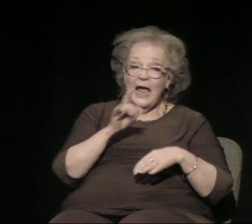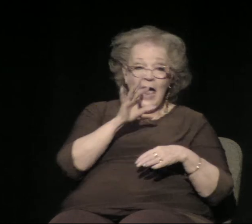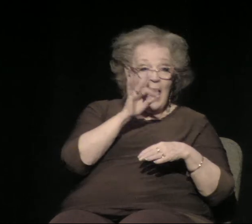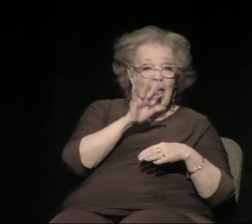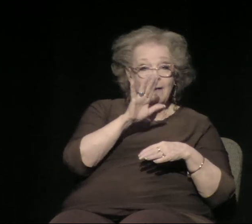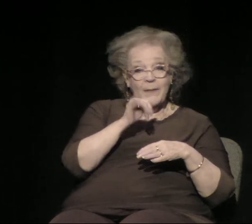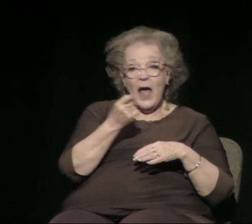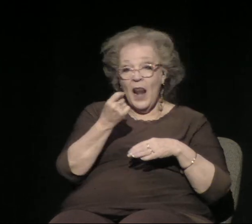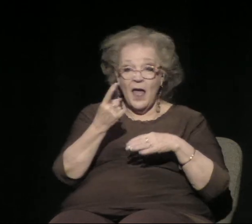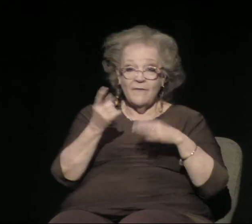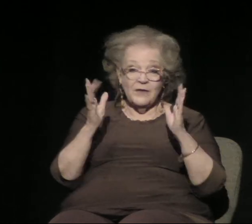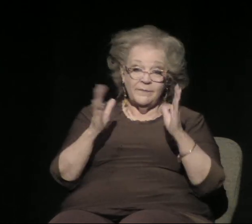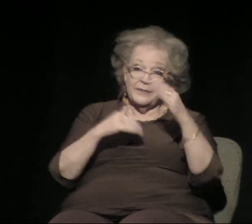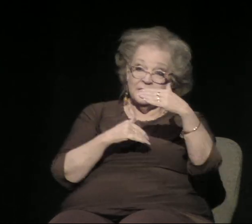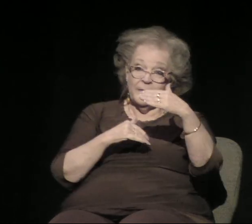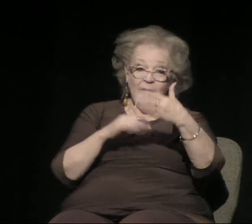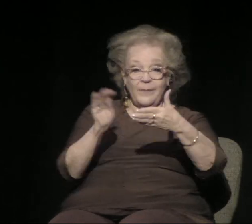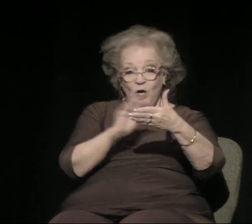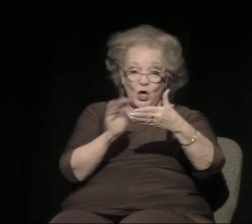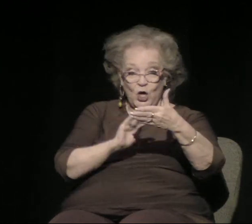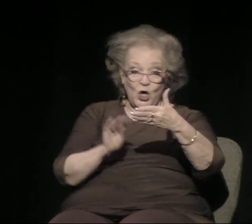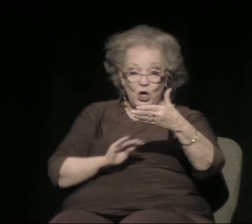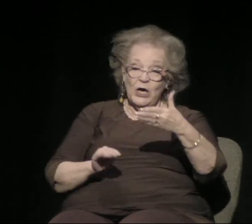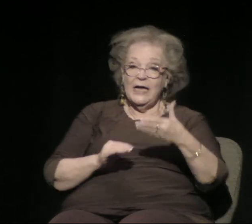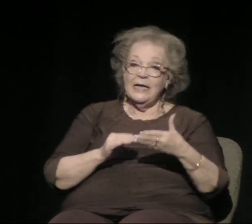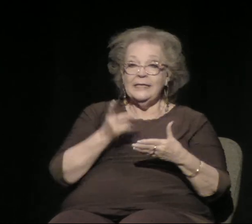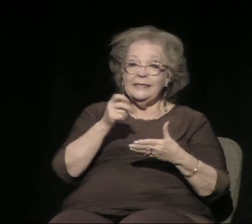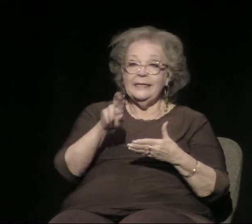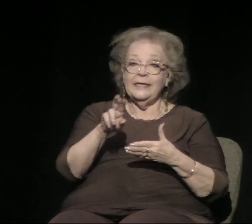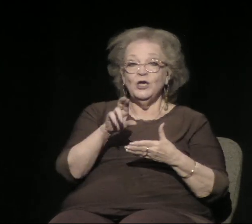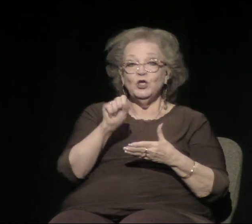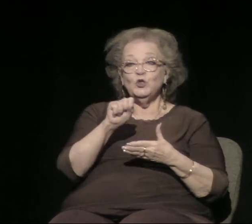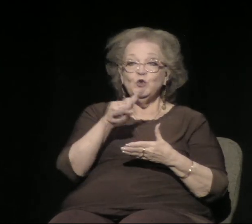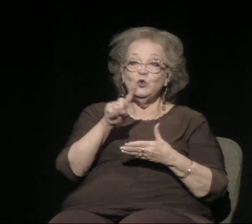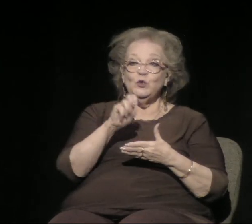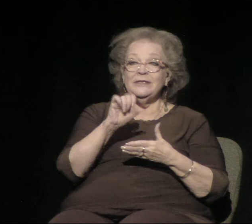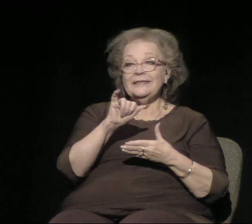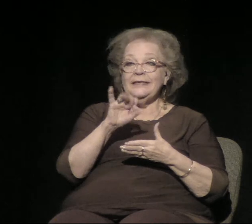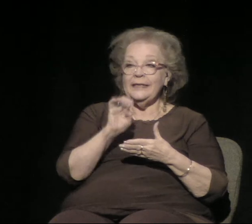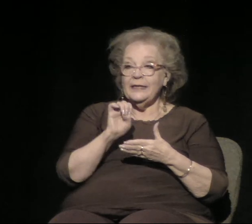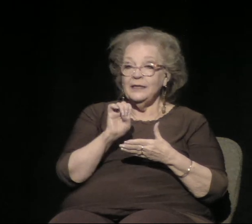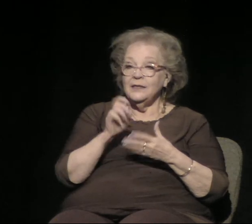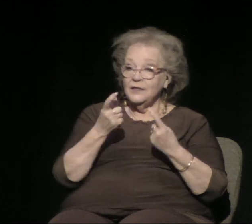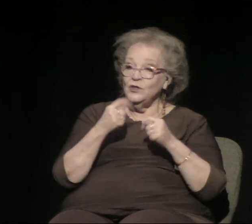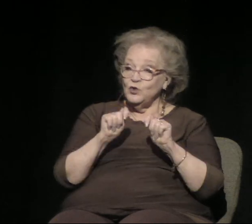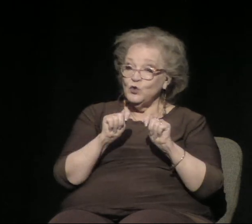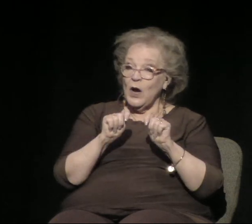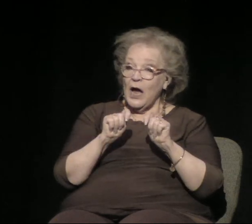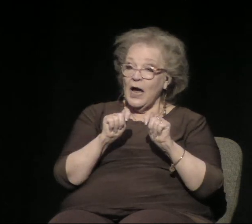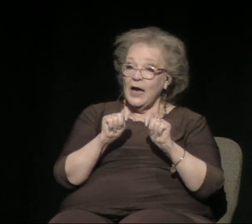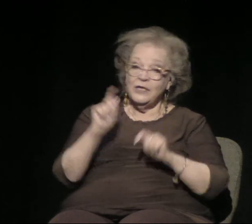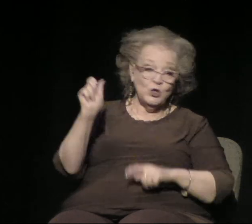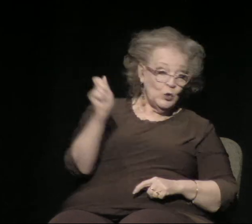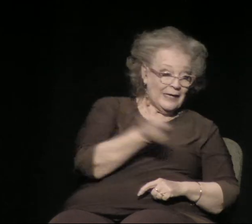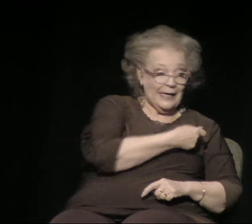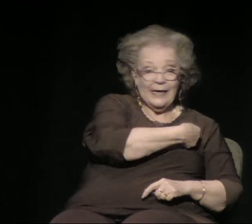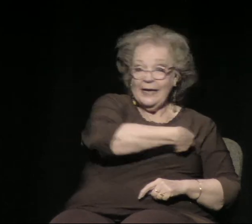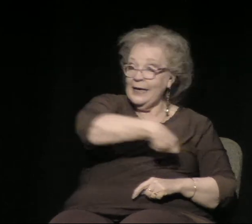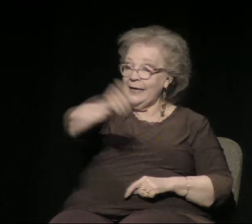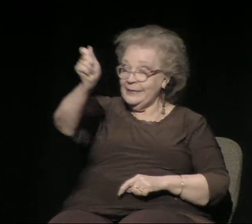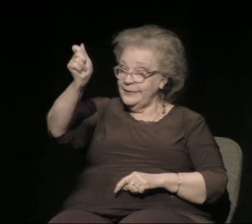of paper and tell them what it's really all about. Dear Susie, as you try to hit your back handspring today